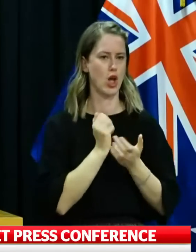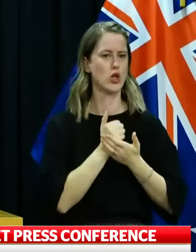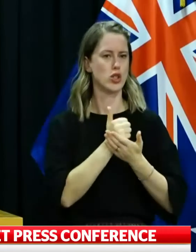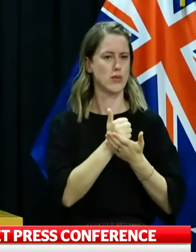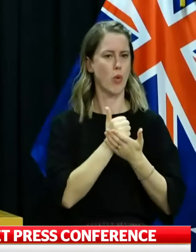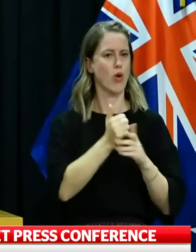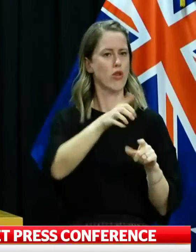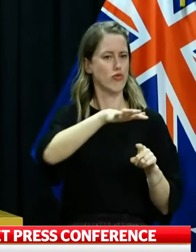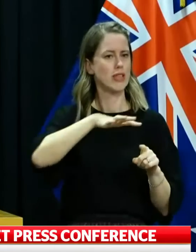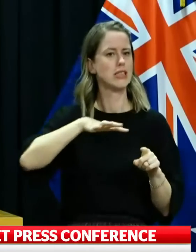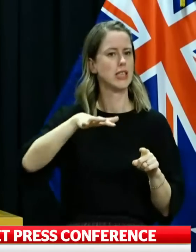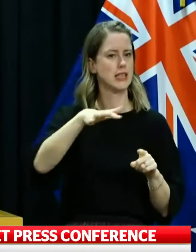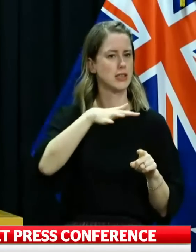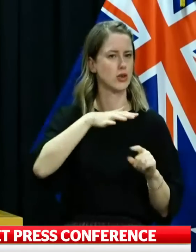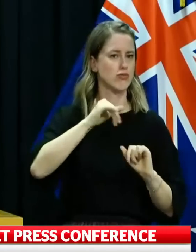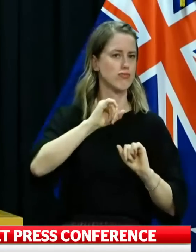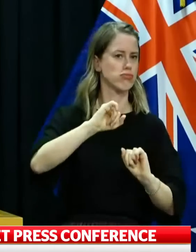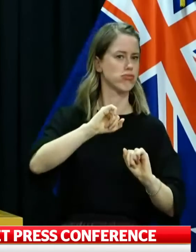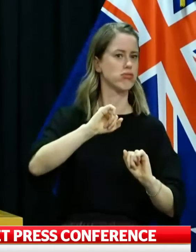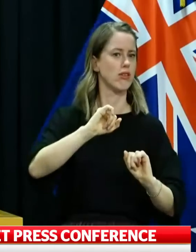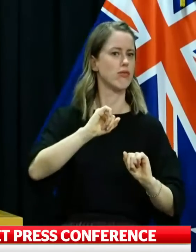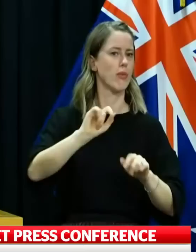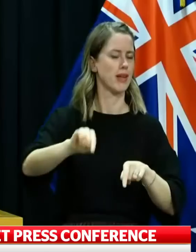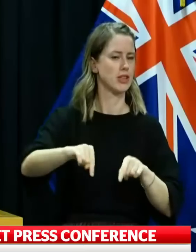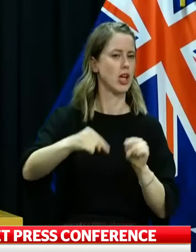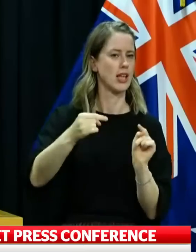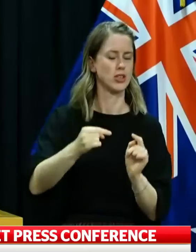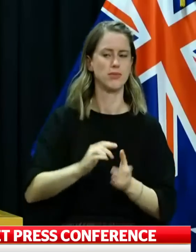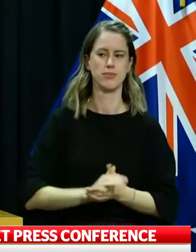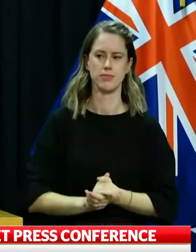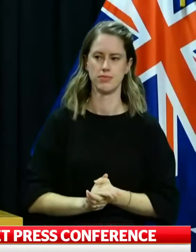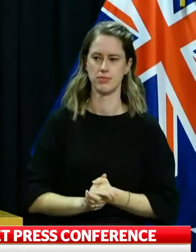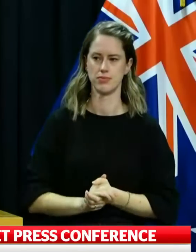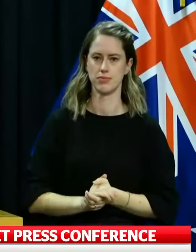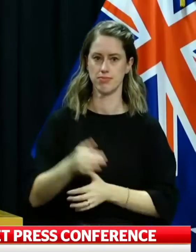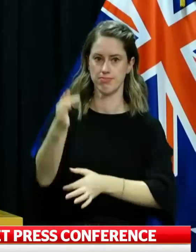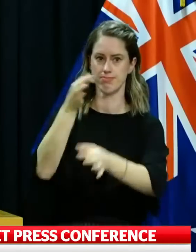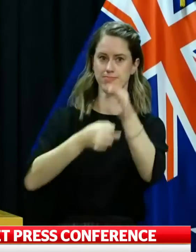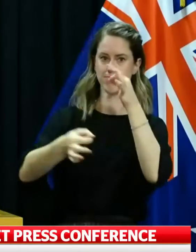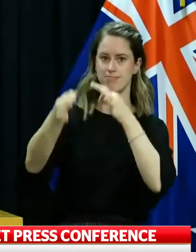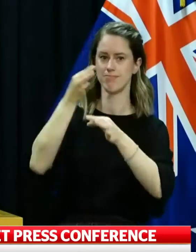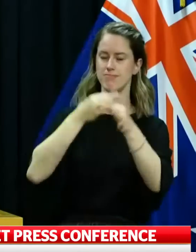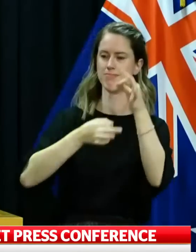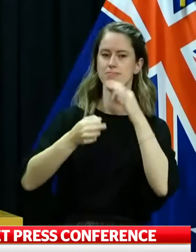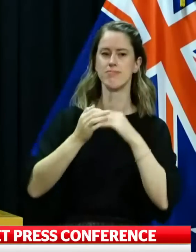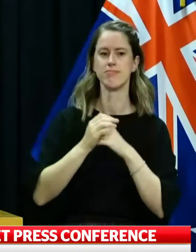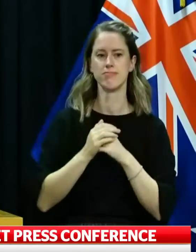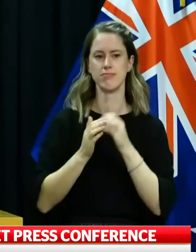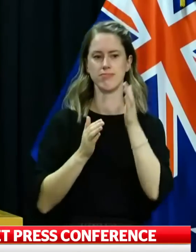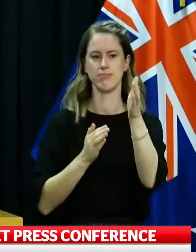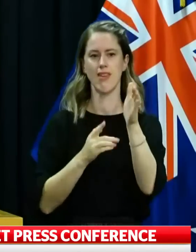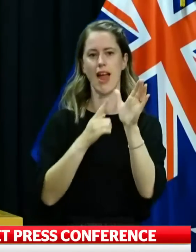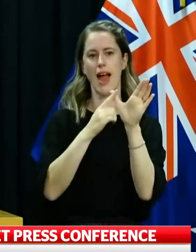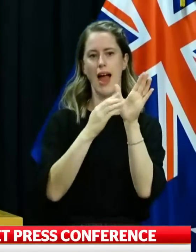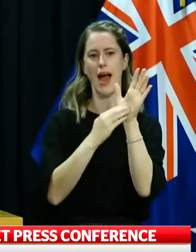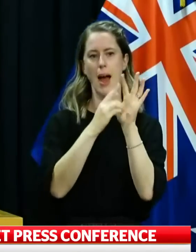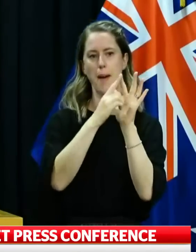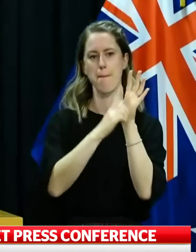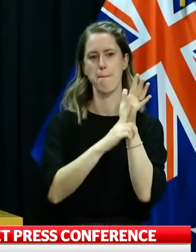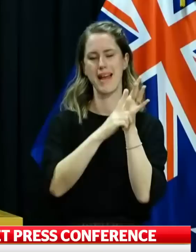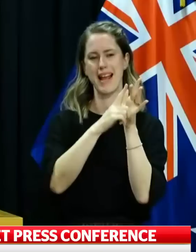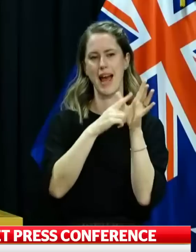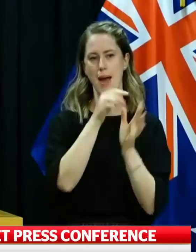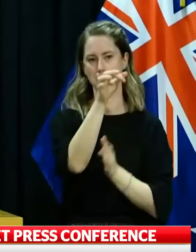supporting our region as we confront the challenge of climate change. I'll come to Amelia, then John,